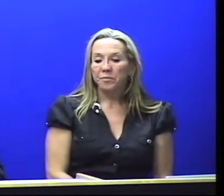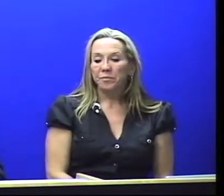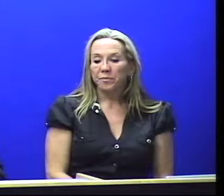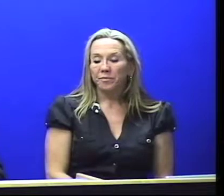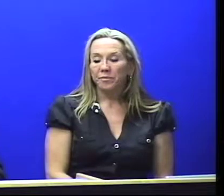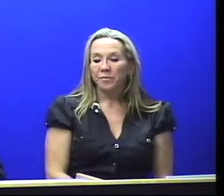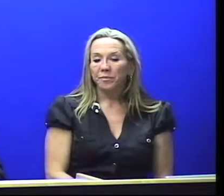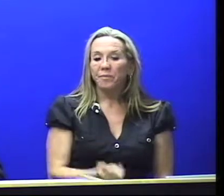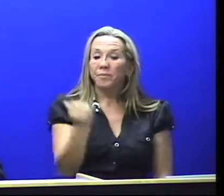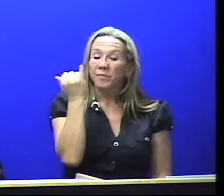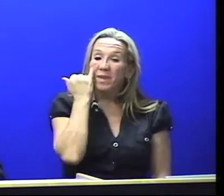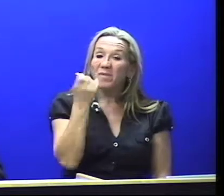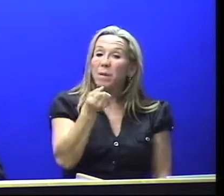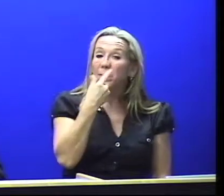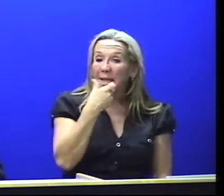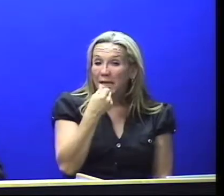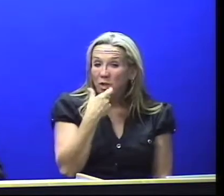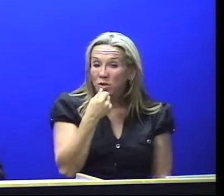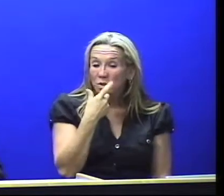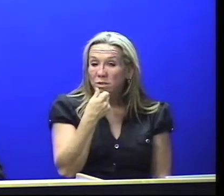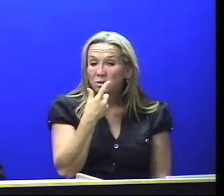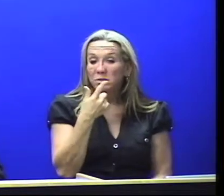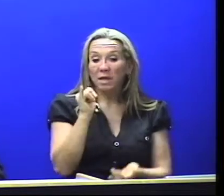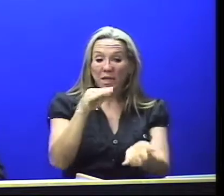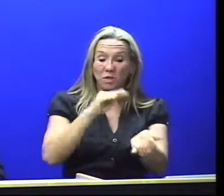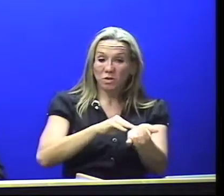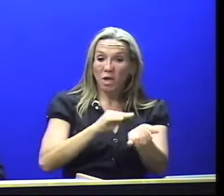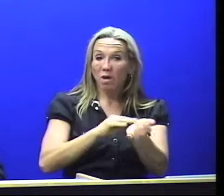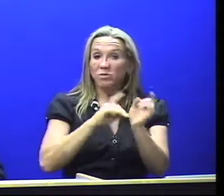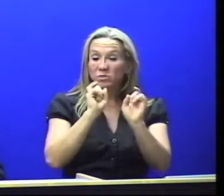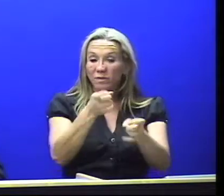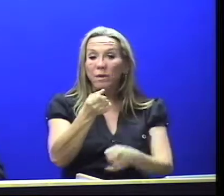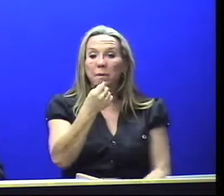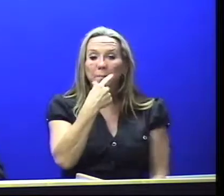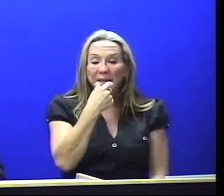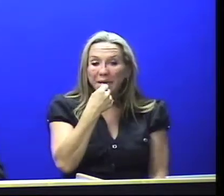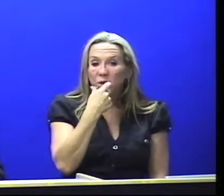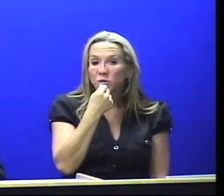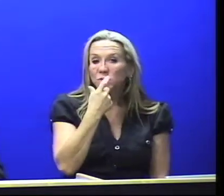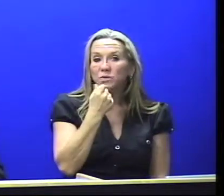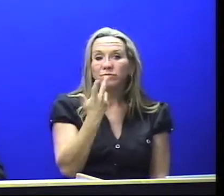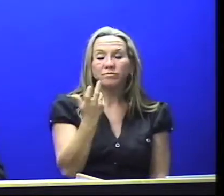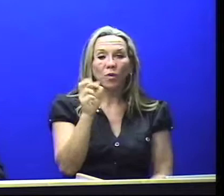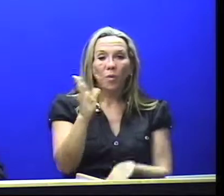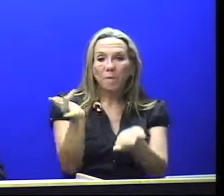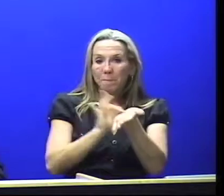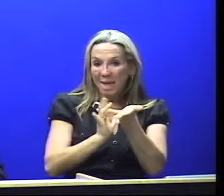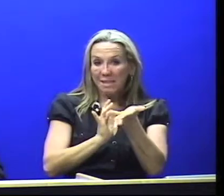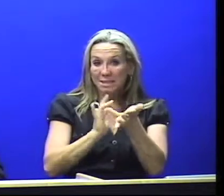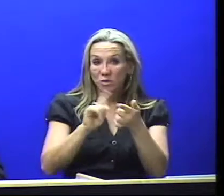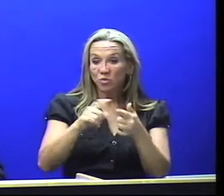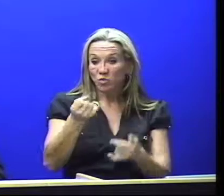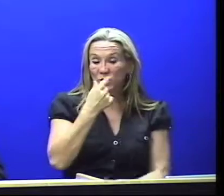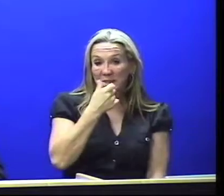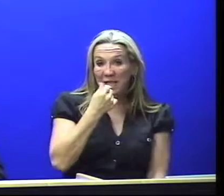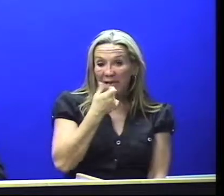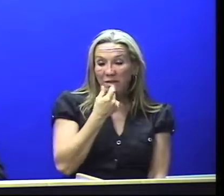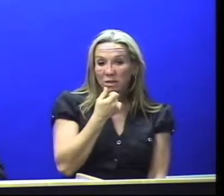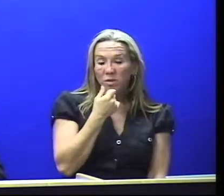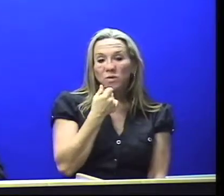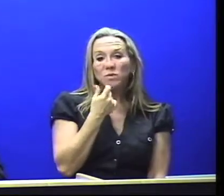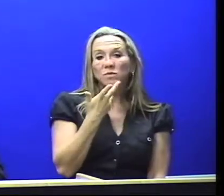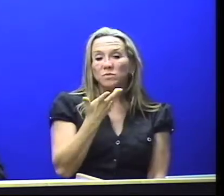And then if there's pills that you're given, then the doctor would give you pills or medicines to take. You'd fill it